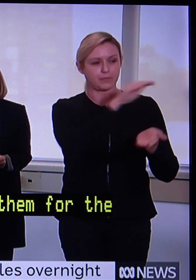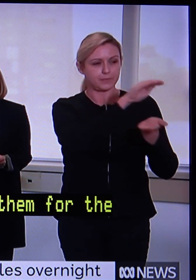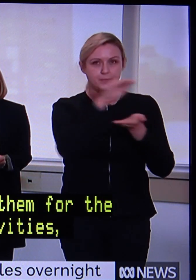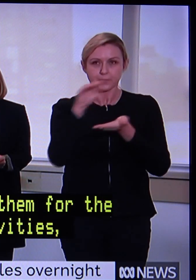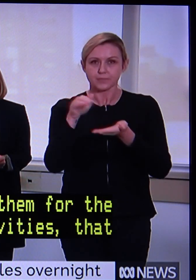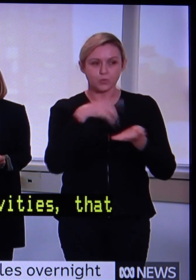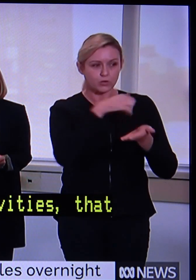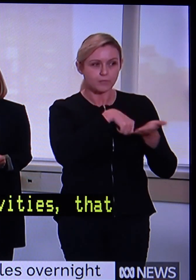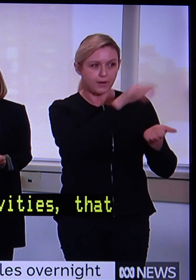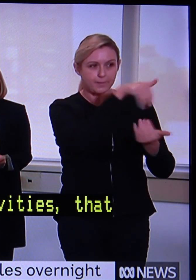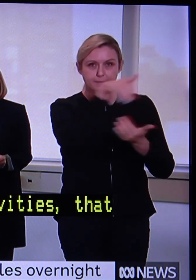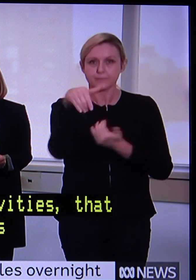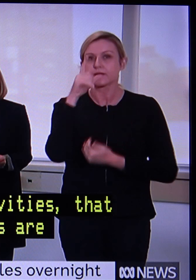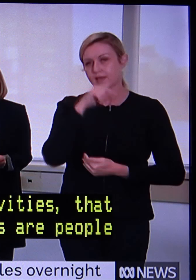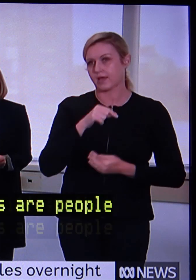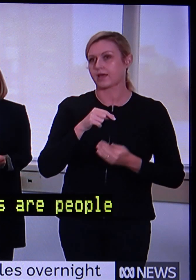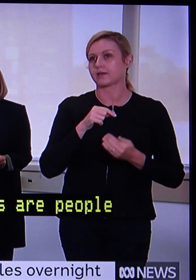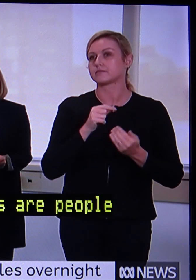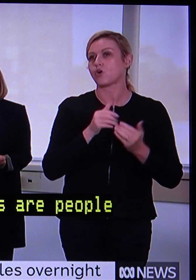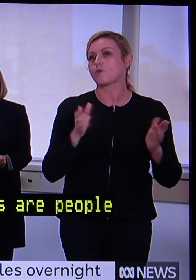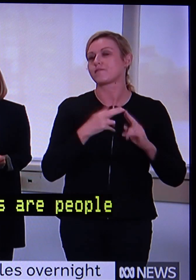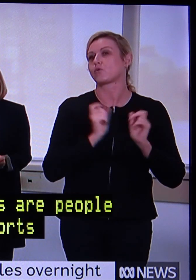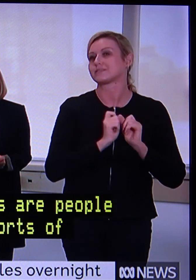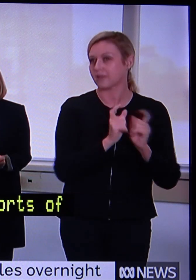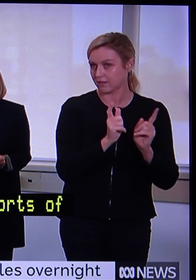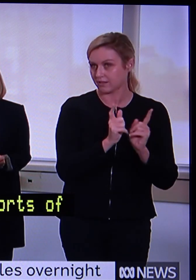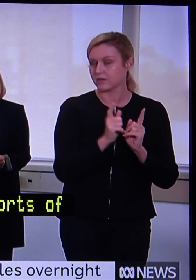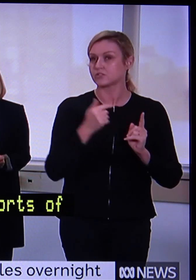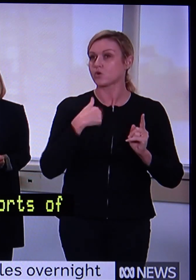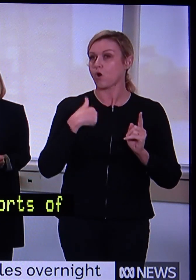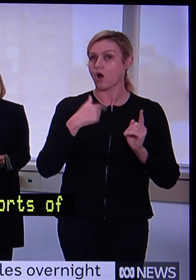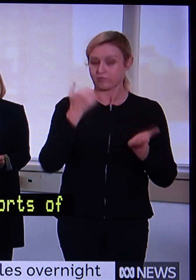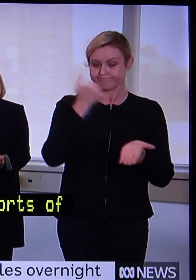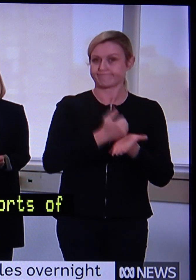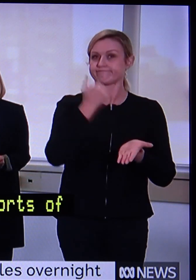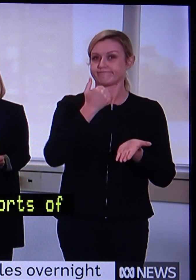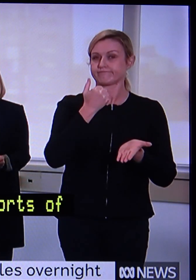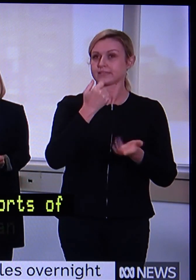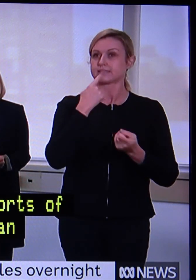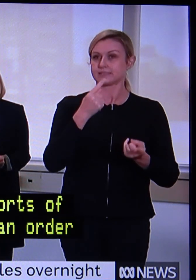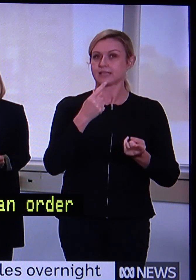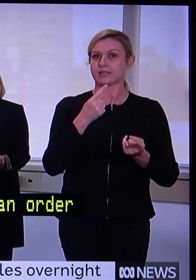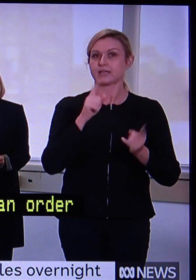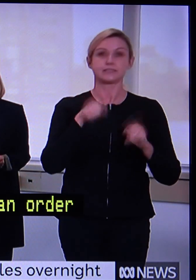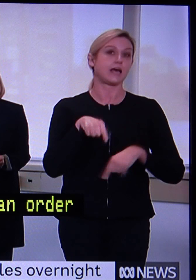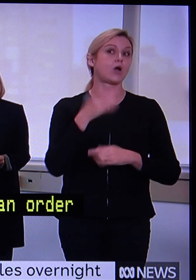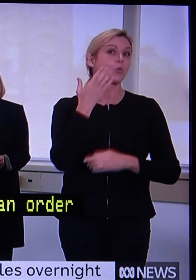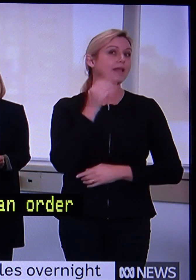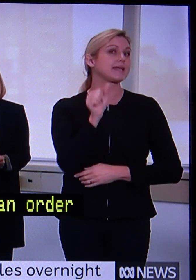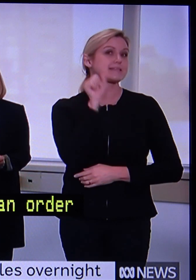sorts of facilities. So I signed an order which has made it effective that from now, actually from